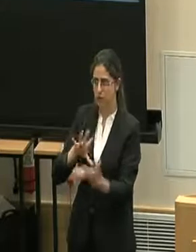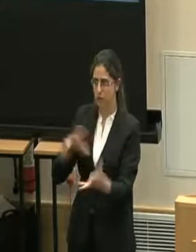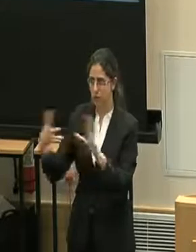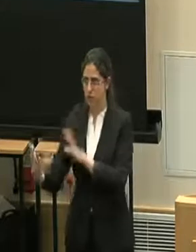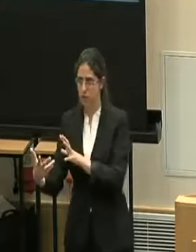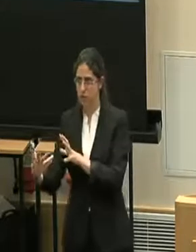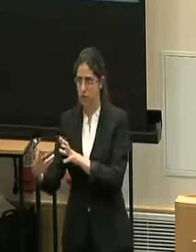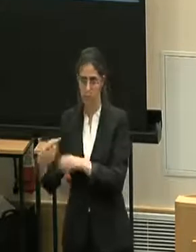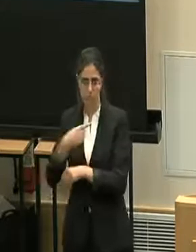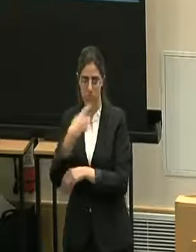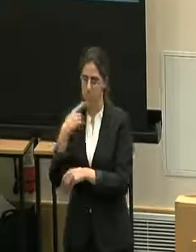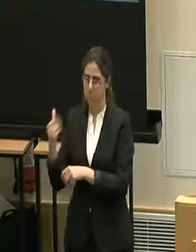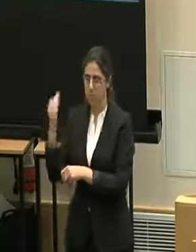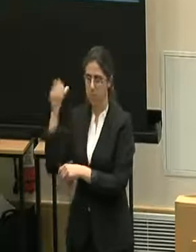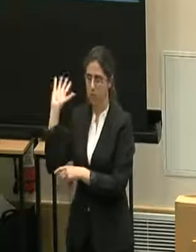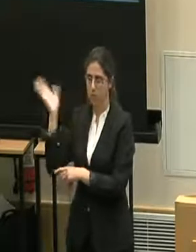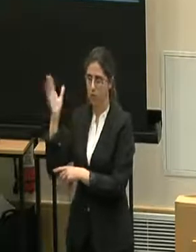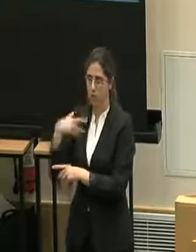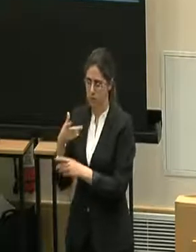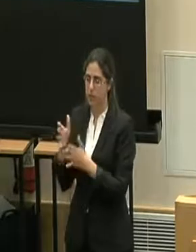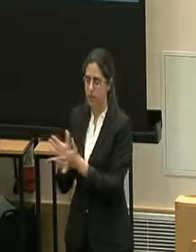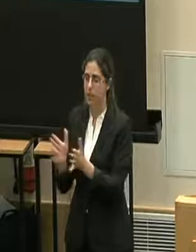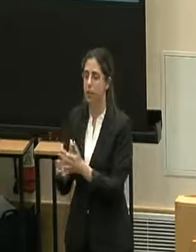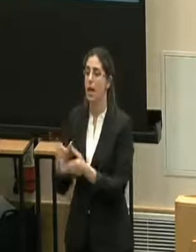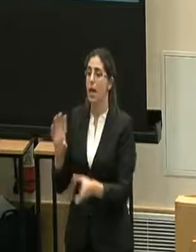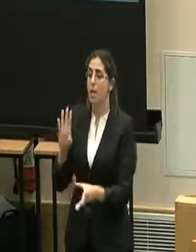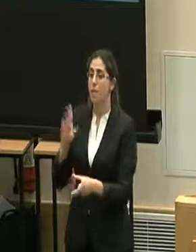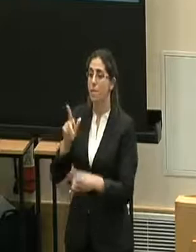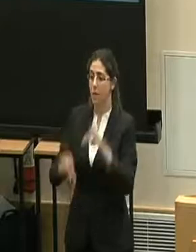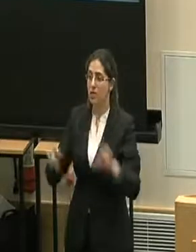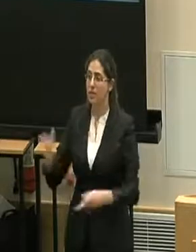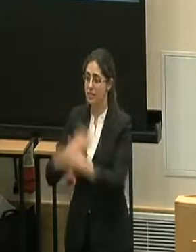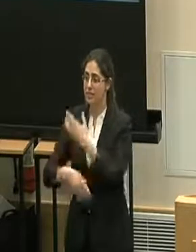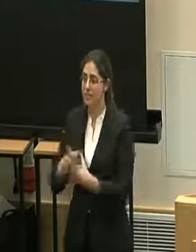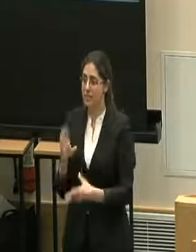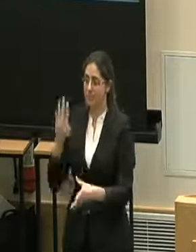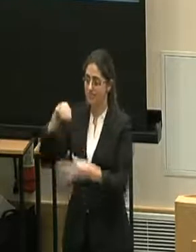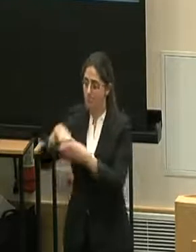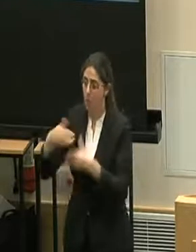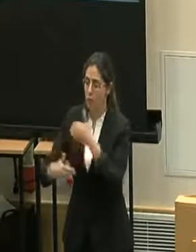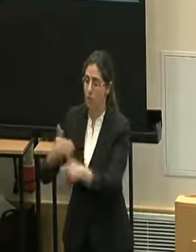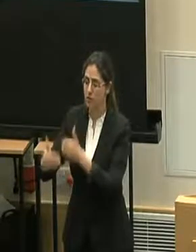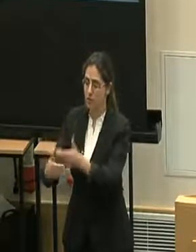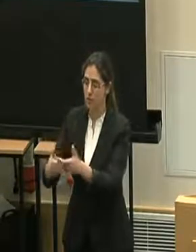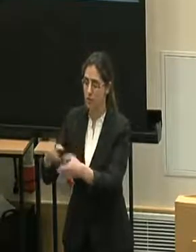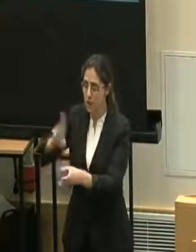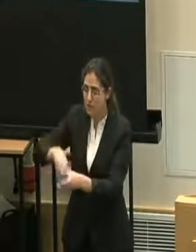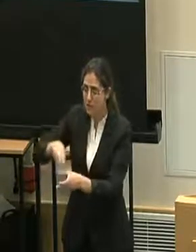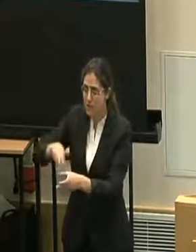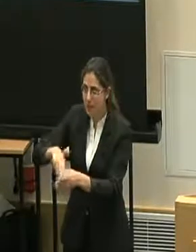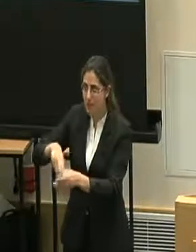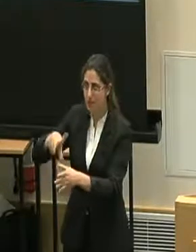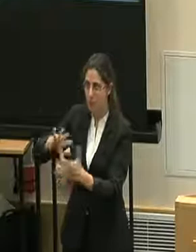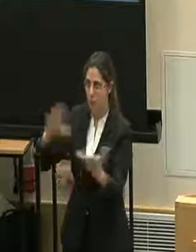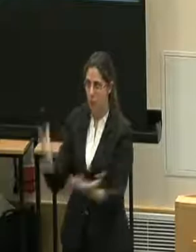also mentioned, that is to say the participation of persons with disabilities in this process, which was transformative as well. But there's